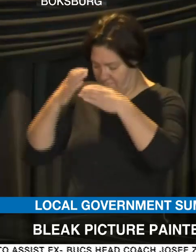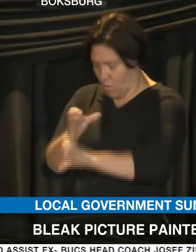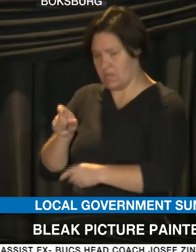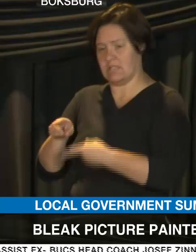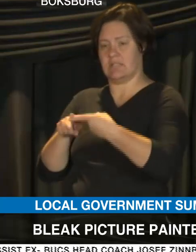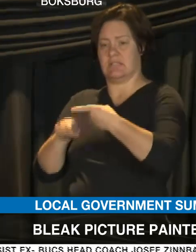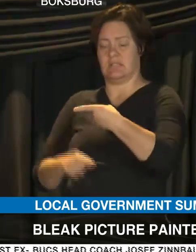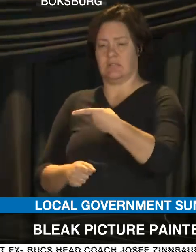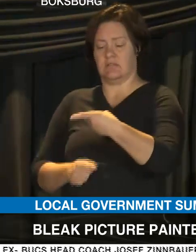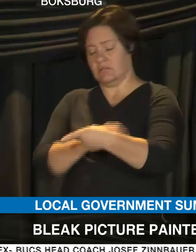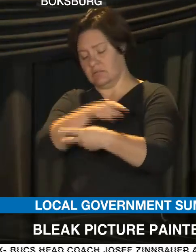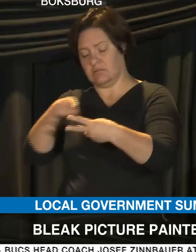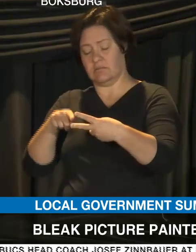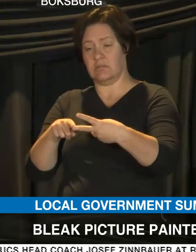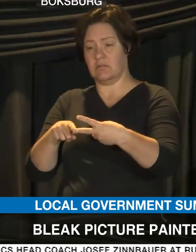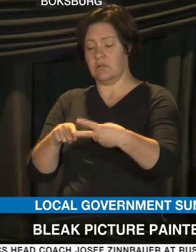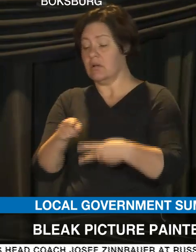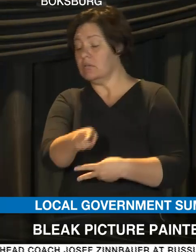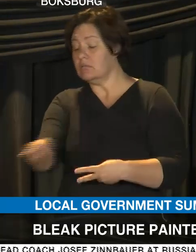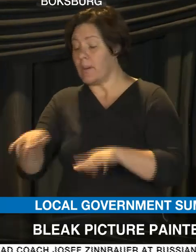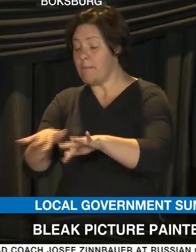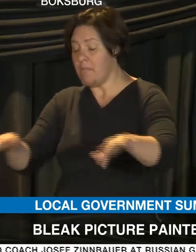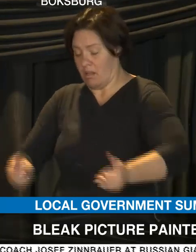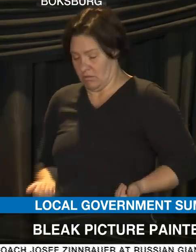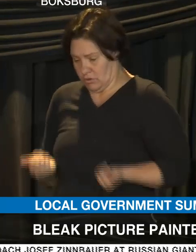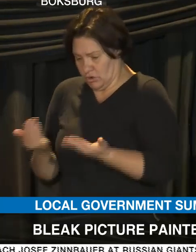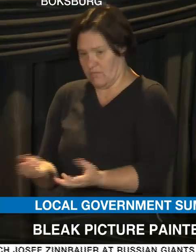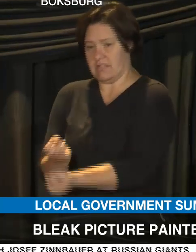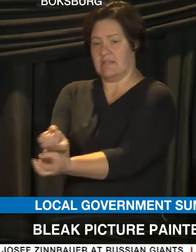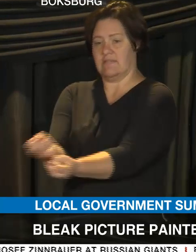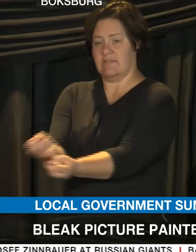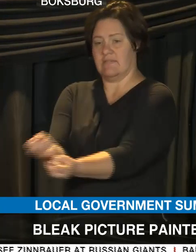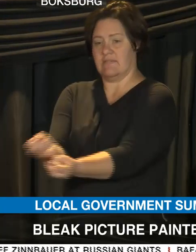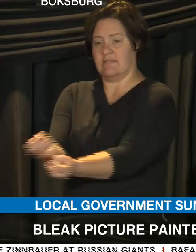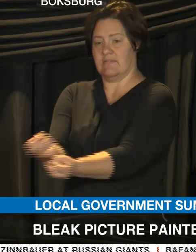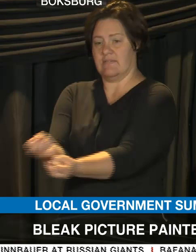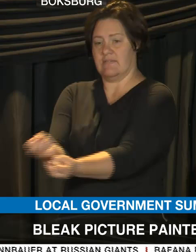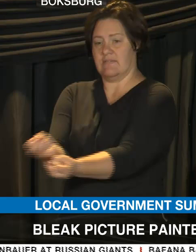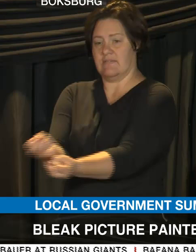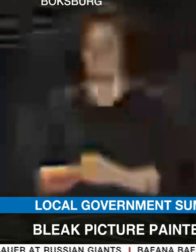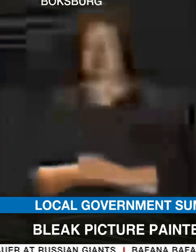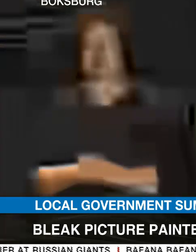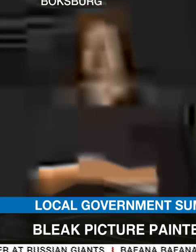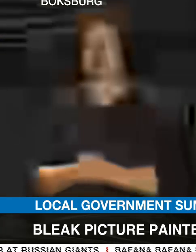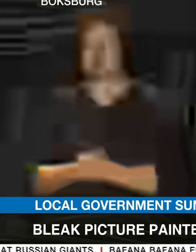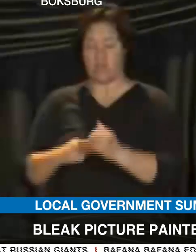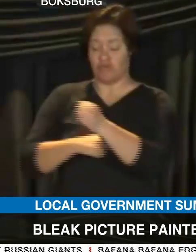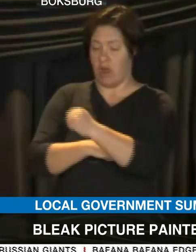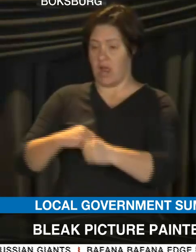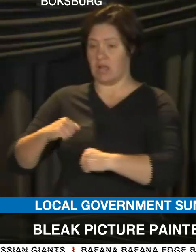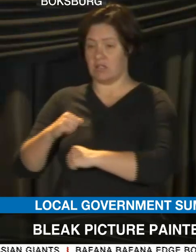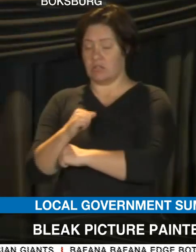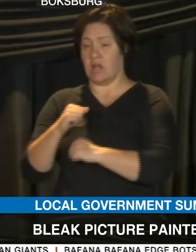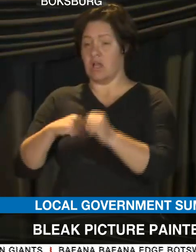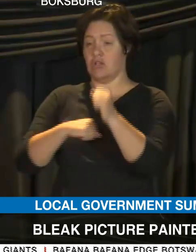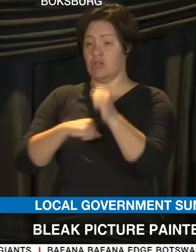on providing services to our people. And once the structure has been set up,